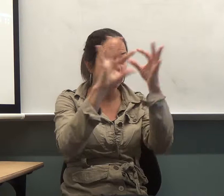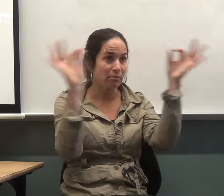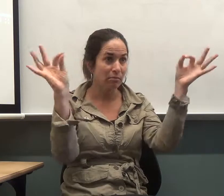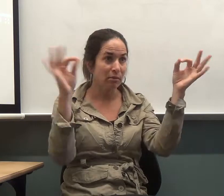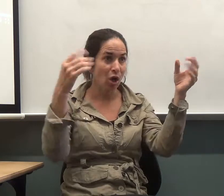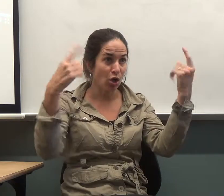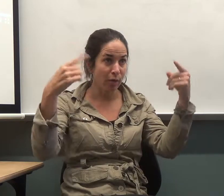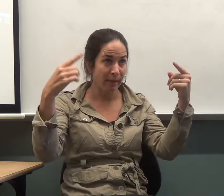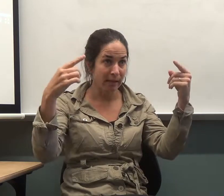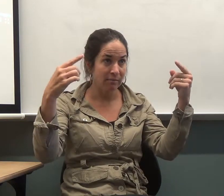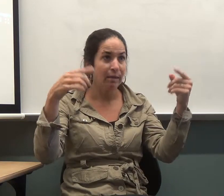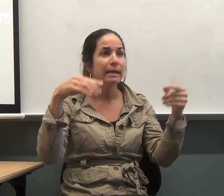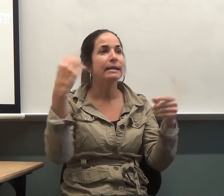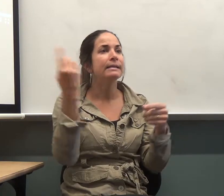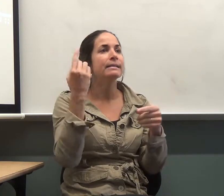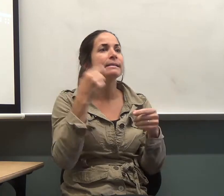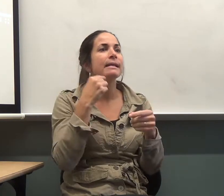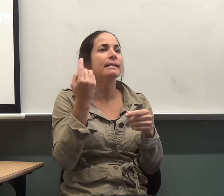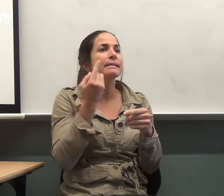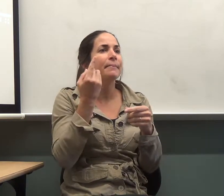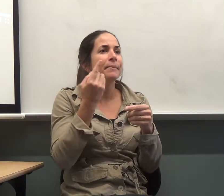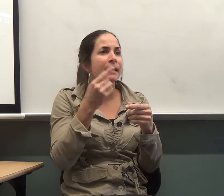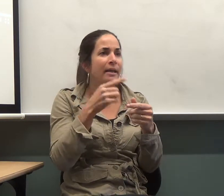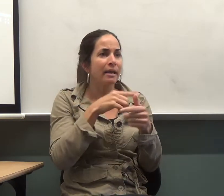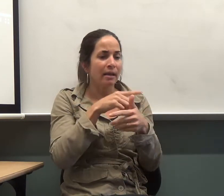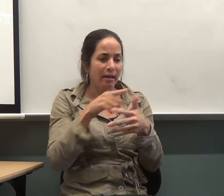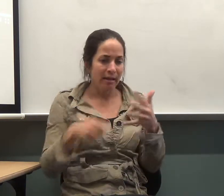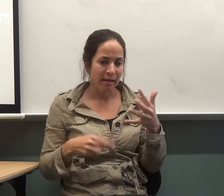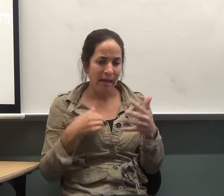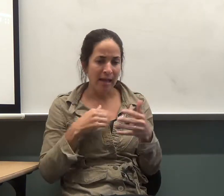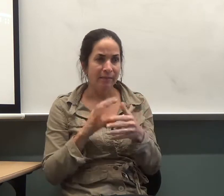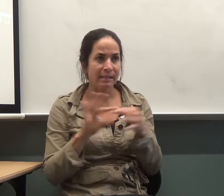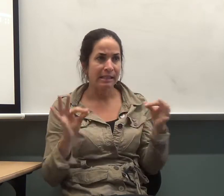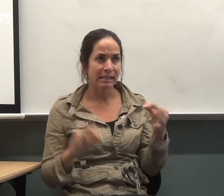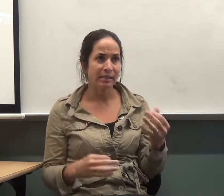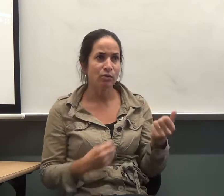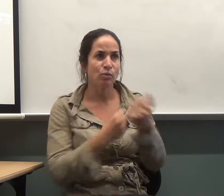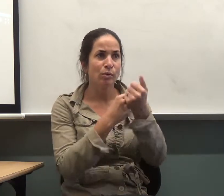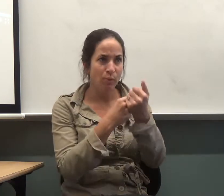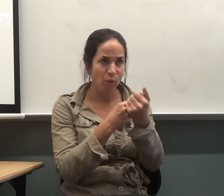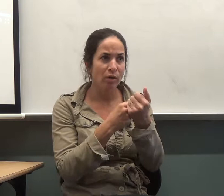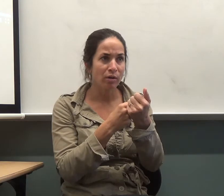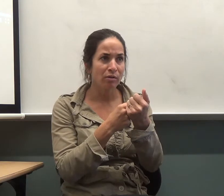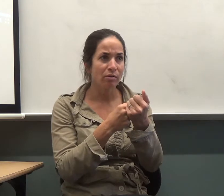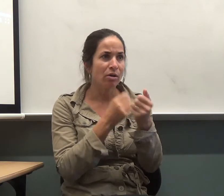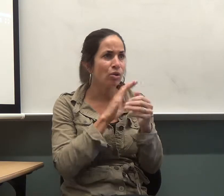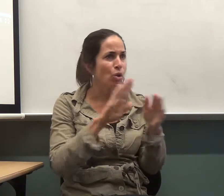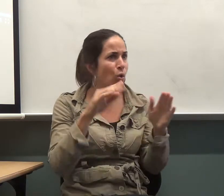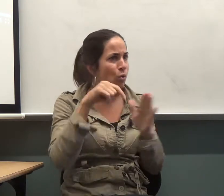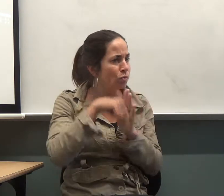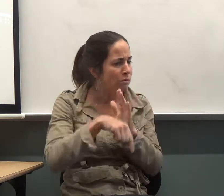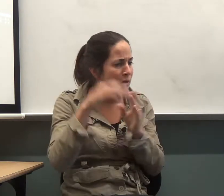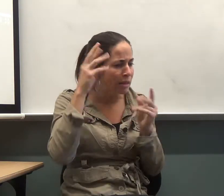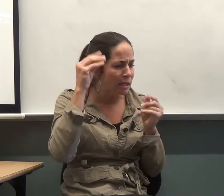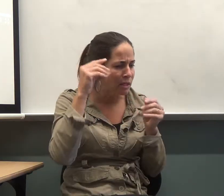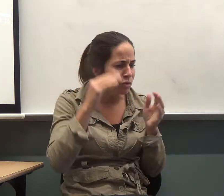to say something that supports something else. That's all we're trying to do, okay? So don't overthink it. Don't get too stressed about it. It's an activity